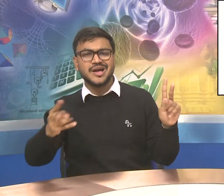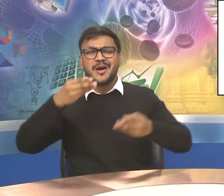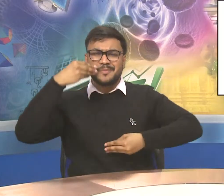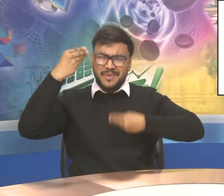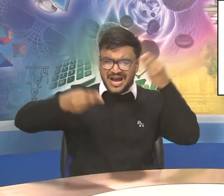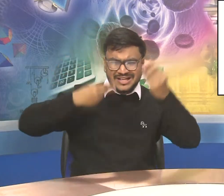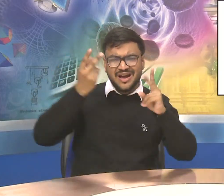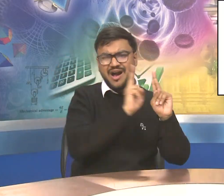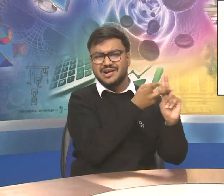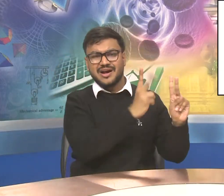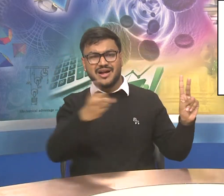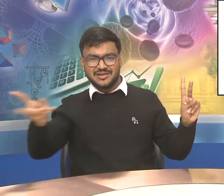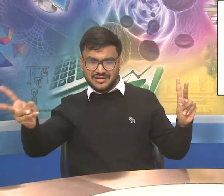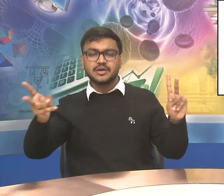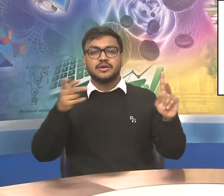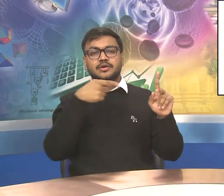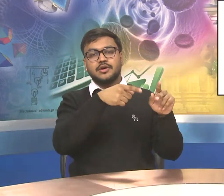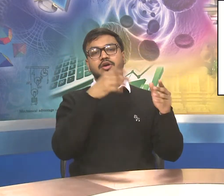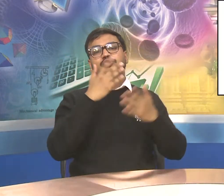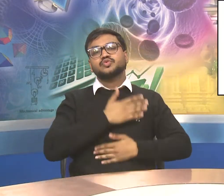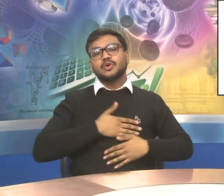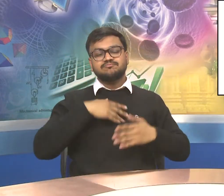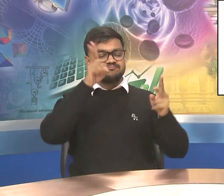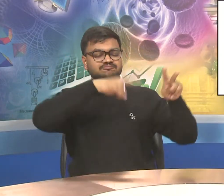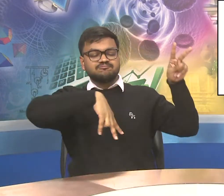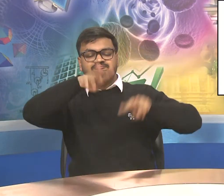also enjoy through reading it.